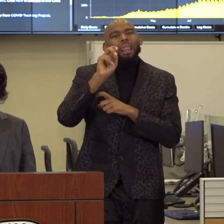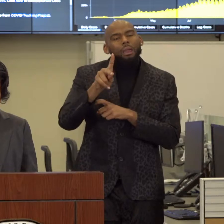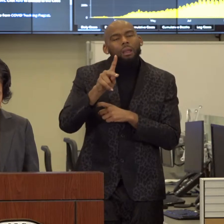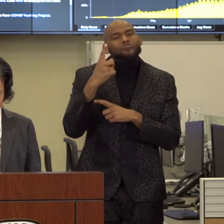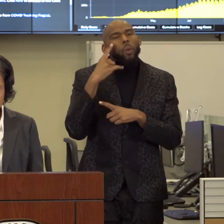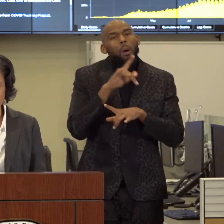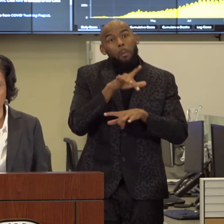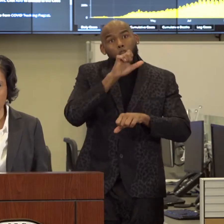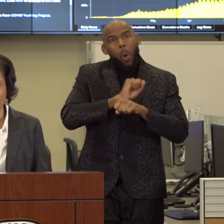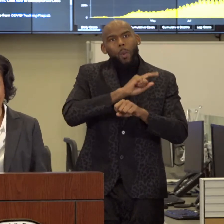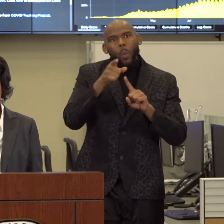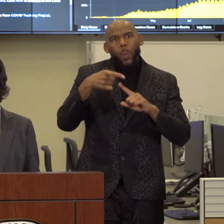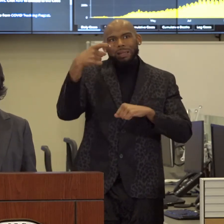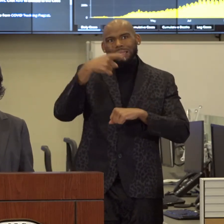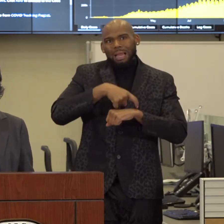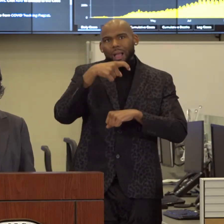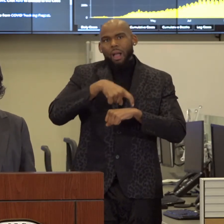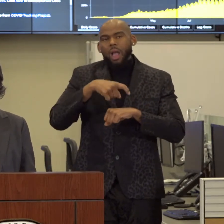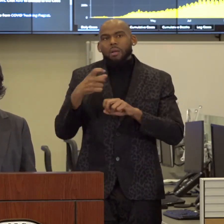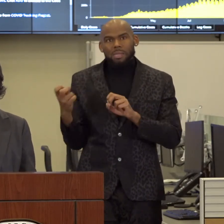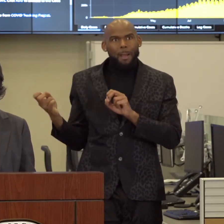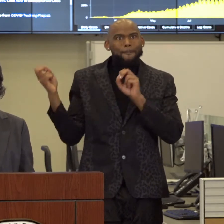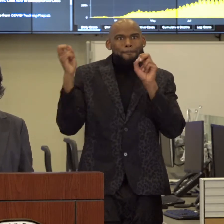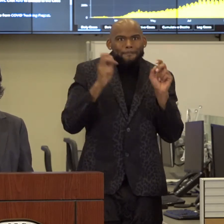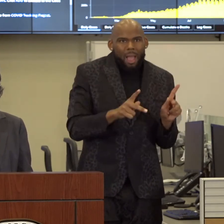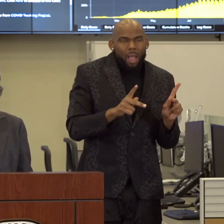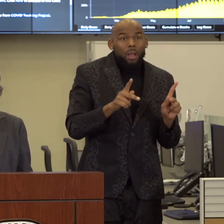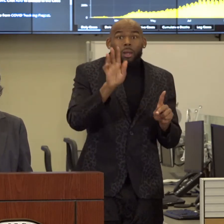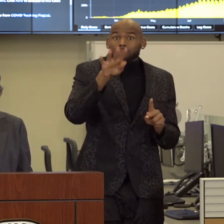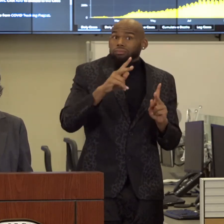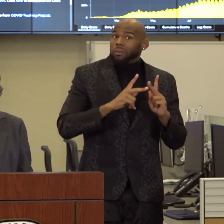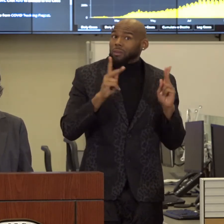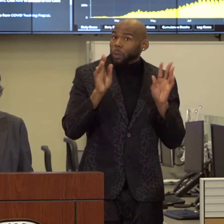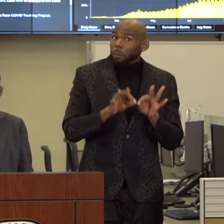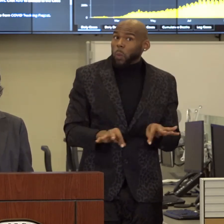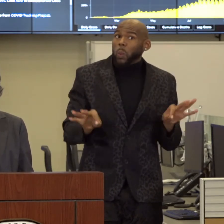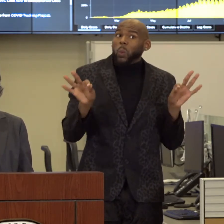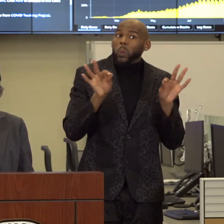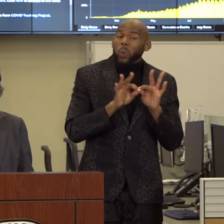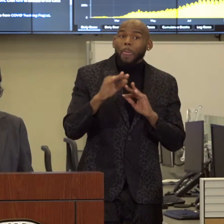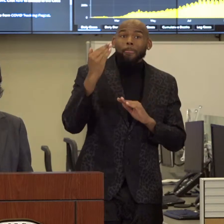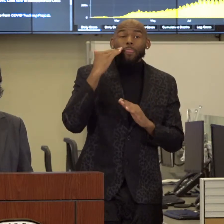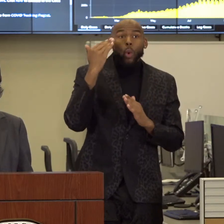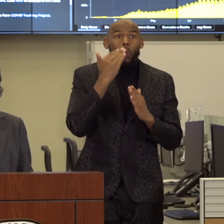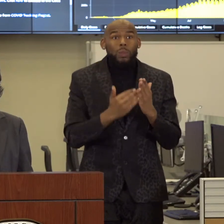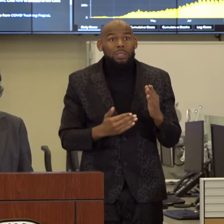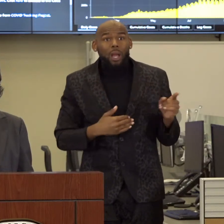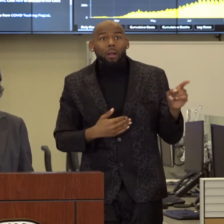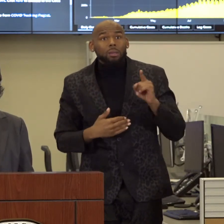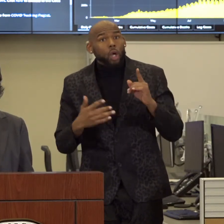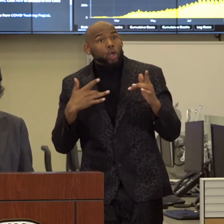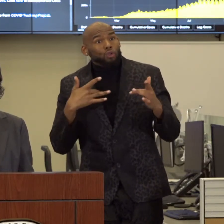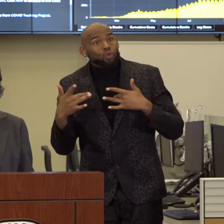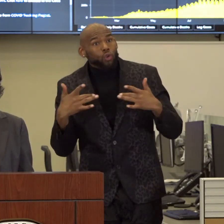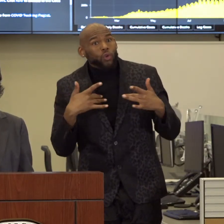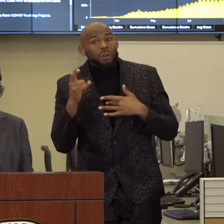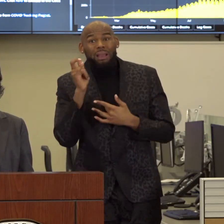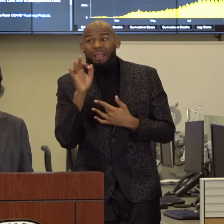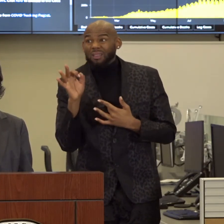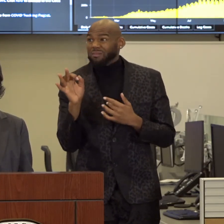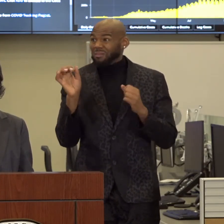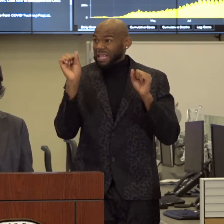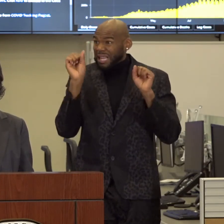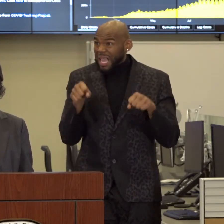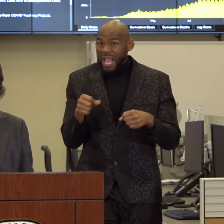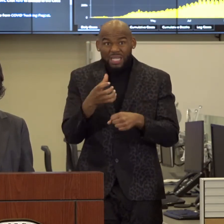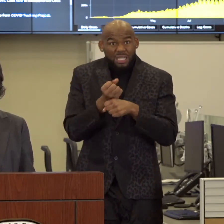appointment when it's time to come back and receive your second shot. And this is very important because I know there are some who have been concerned about whether or not they're going to be able to